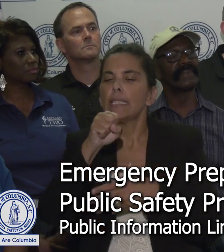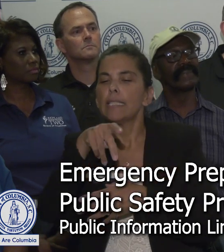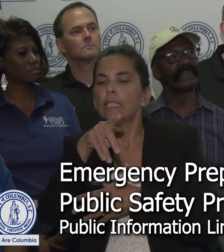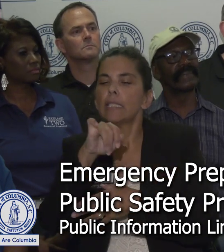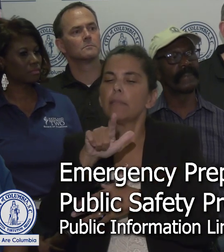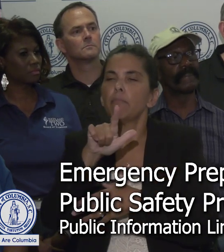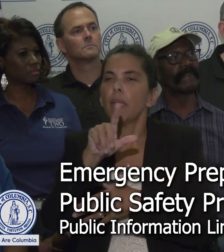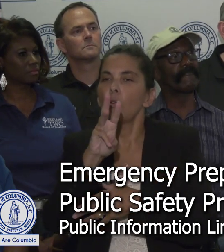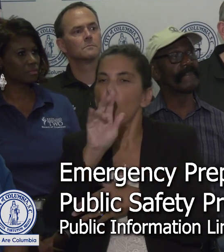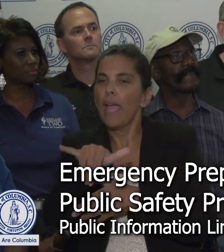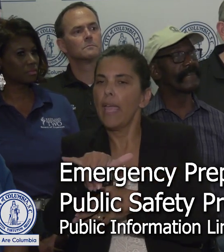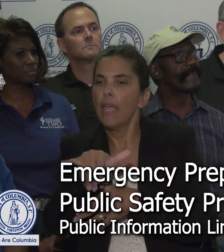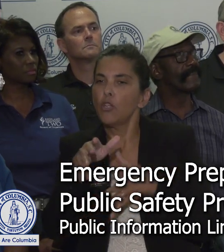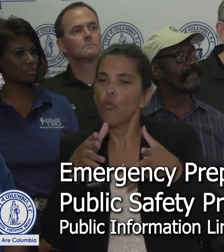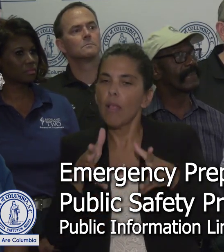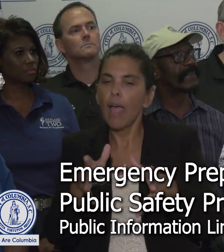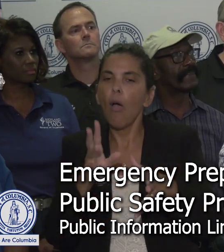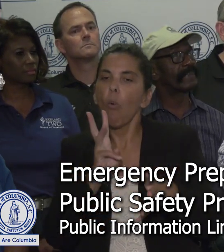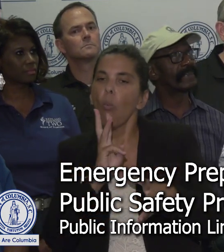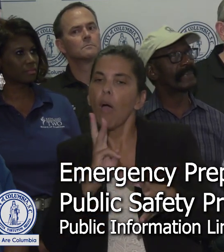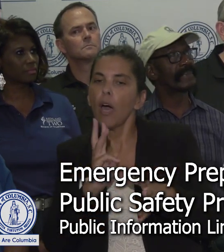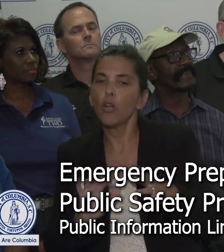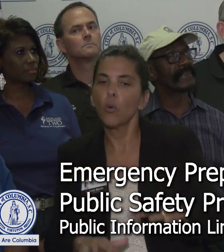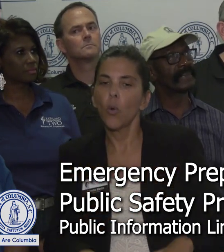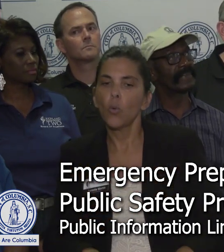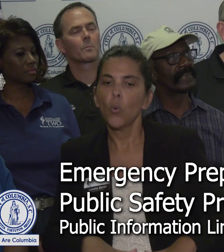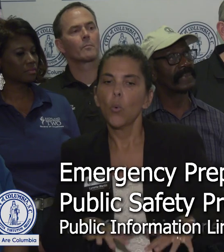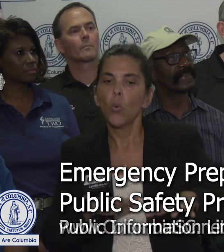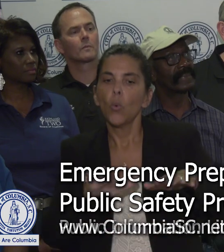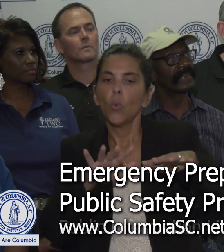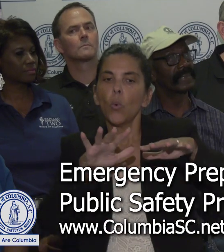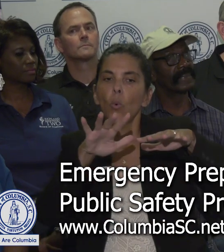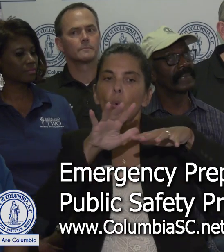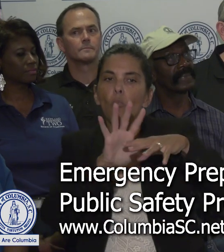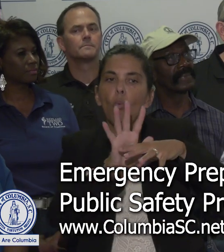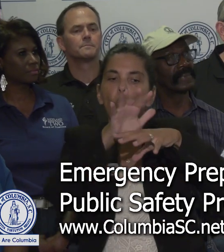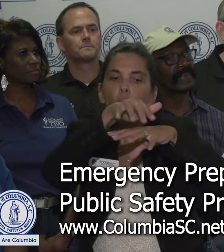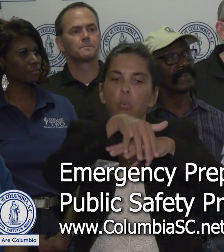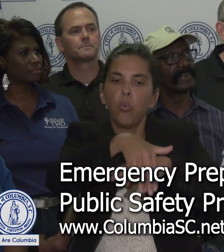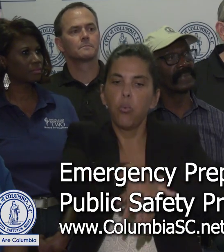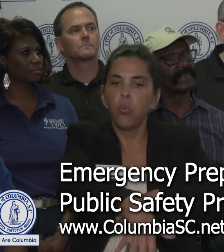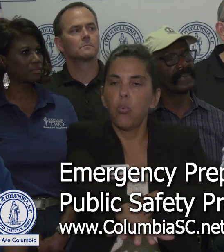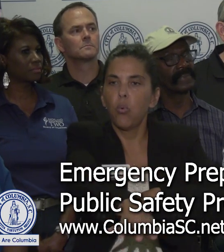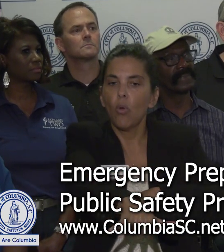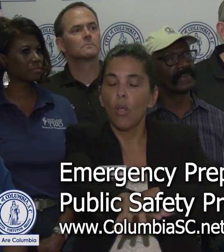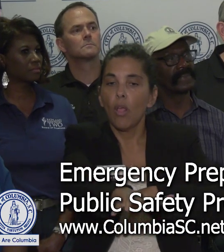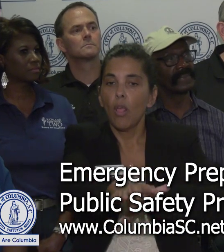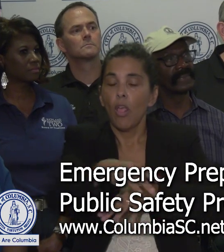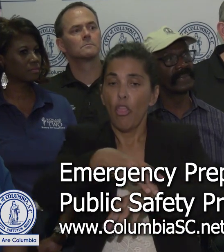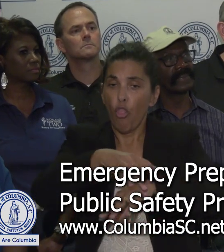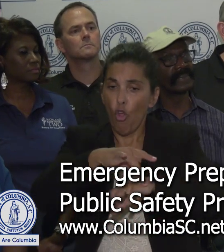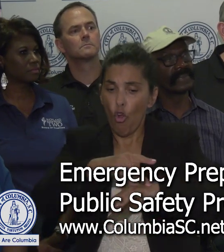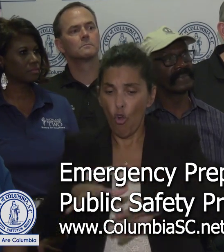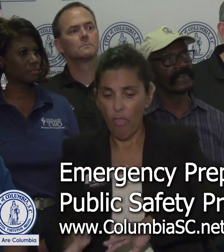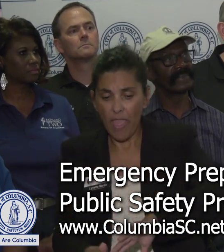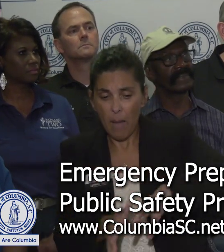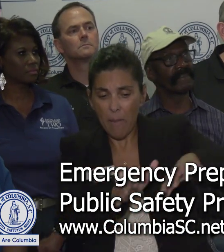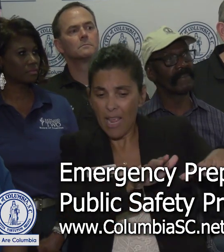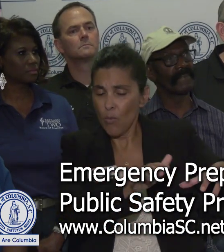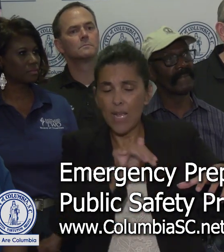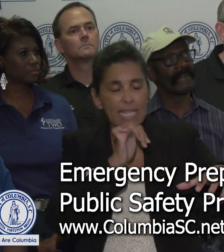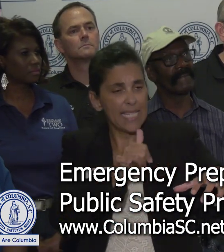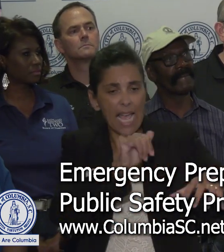capacity to let water flow out of the canal should we have a large amount coming in. The earthen embankment was not designed for